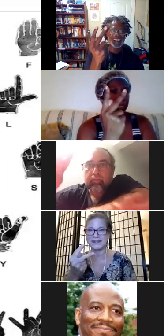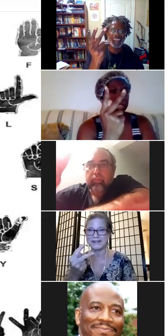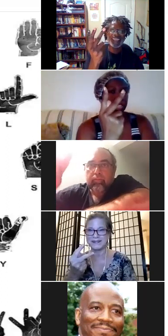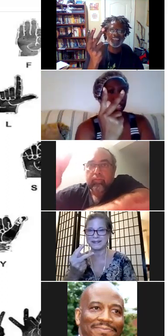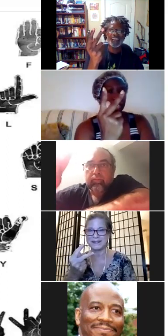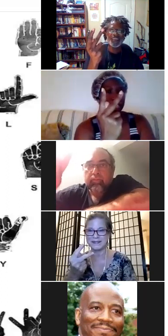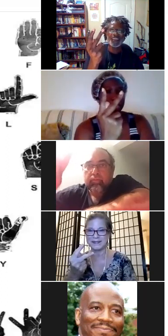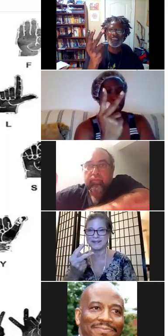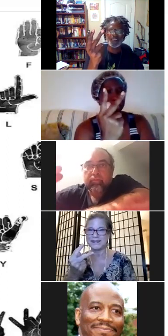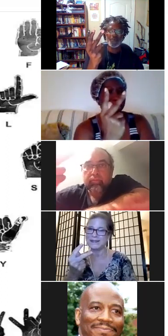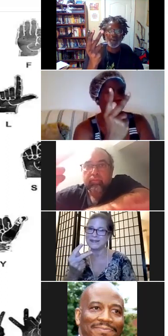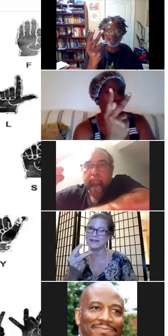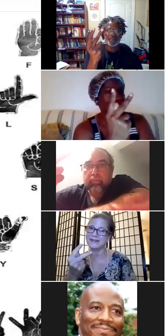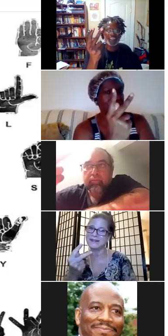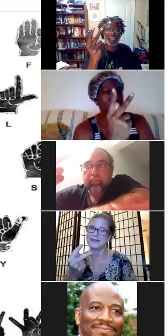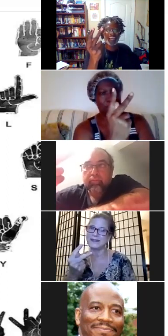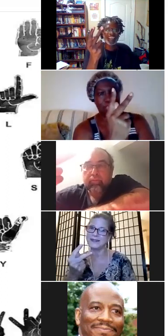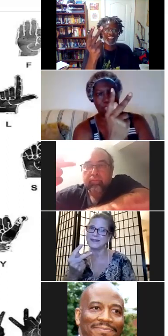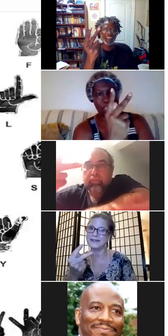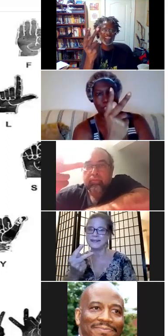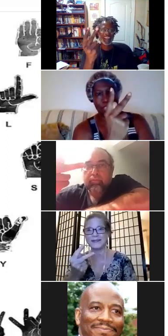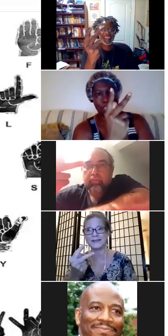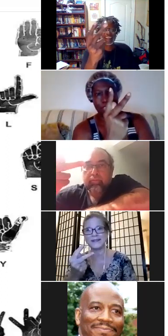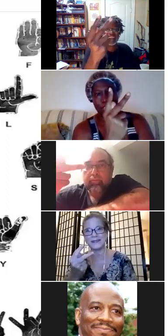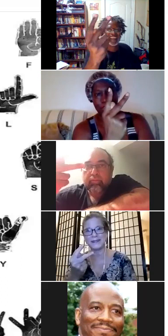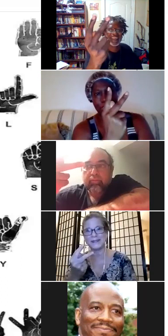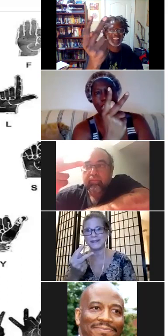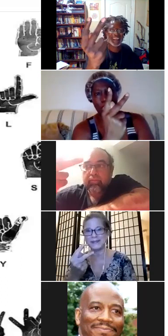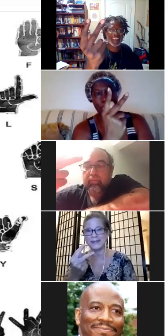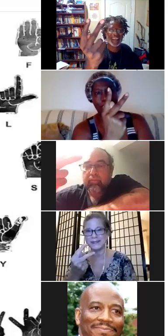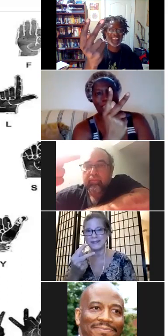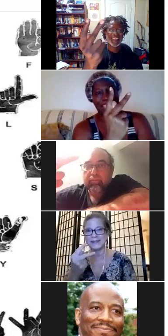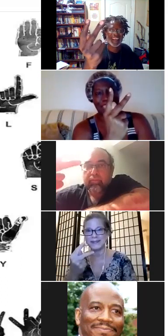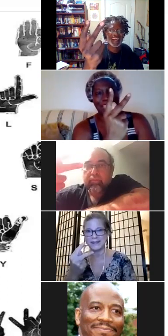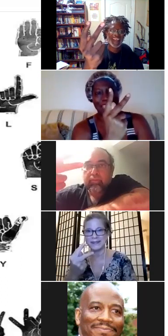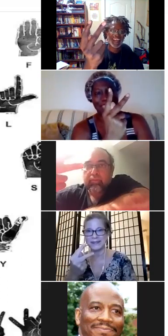It looked like it kind of reminded me of a cat. Yeah, it does. Yeah.